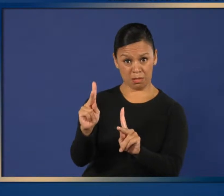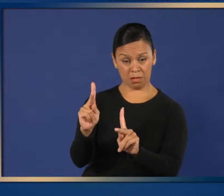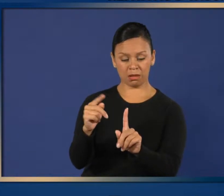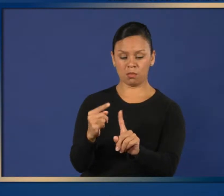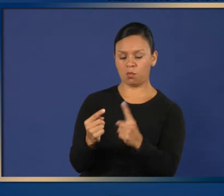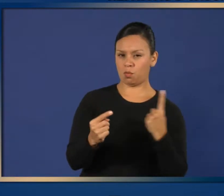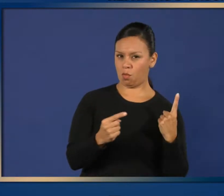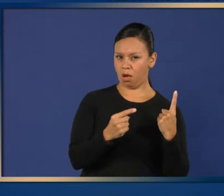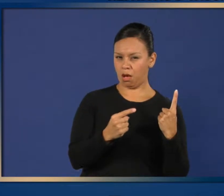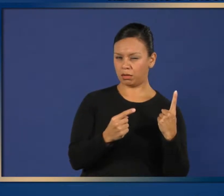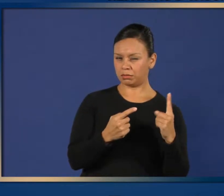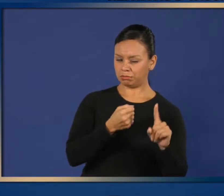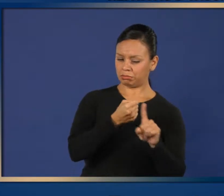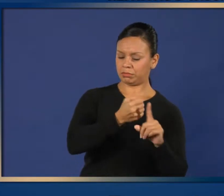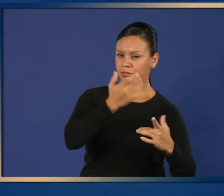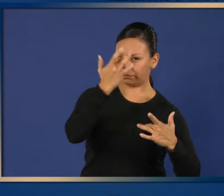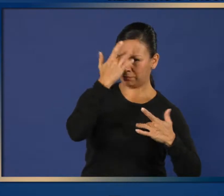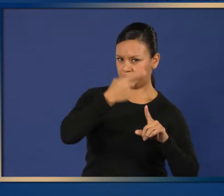in 15.